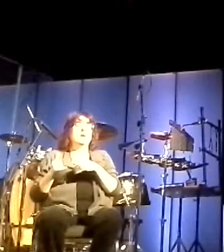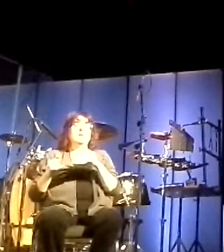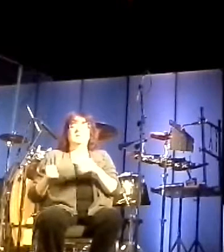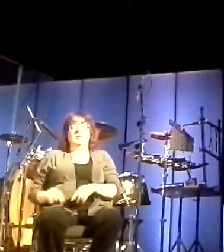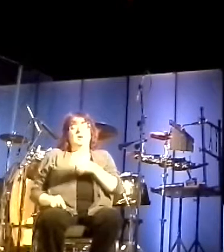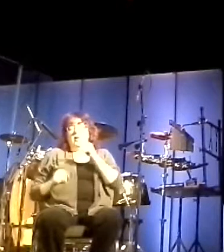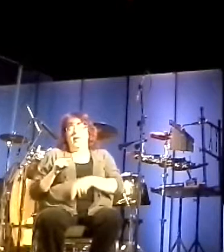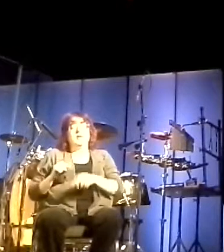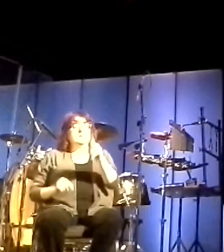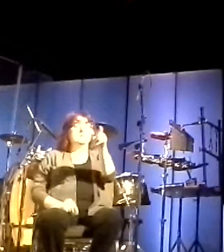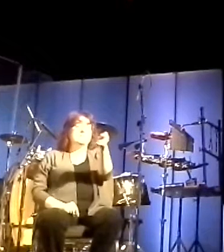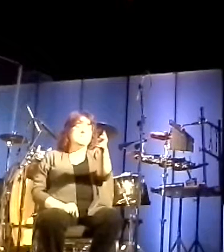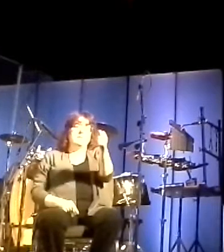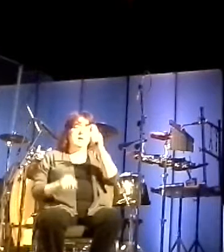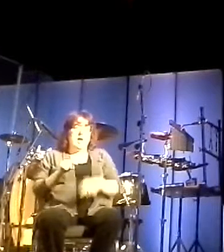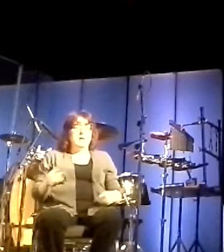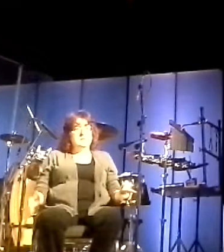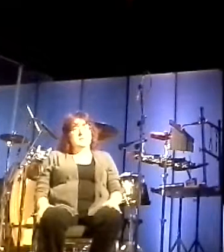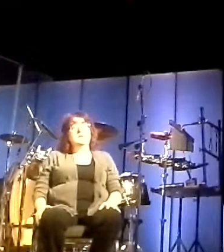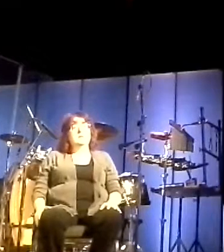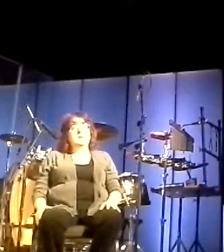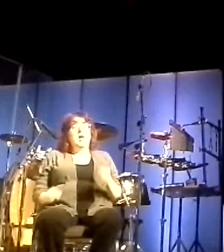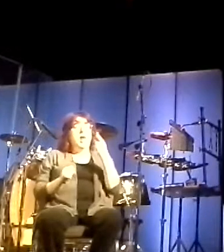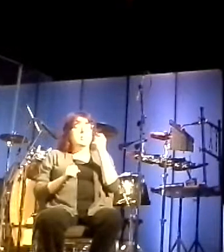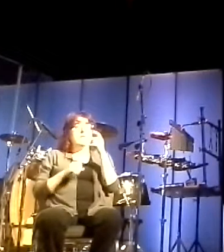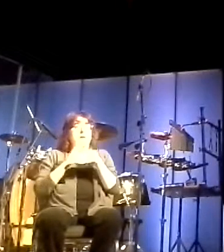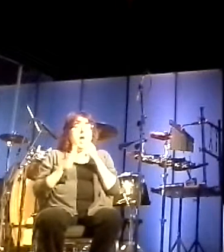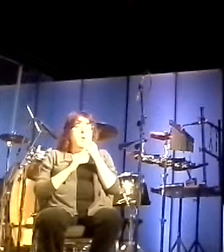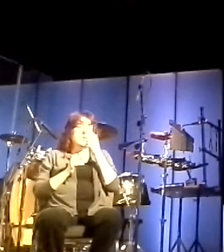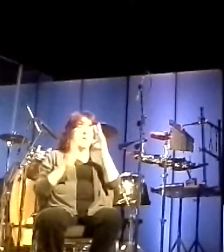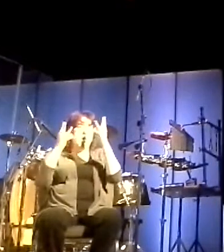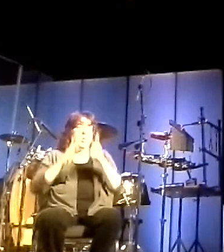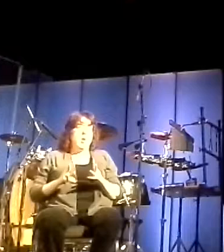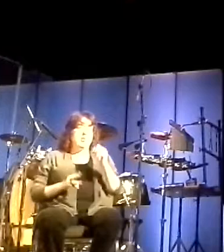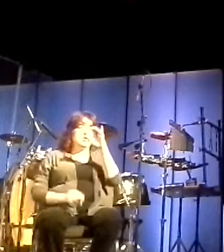strength to even use the TV remote, so I watched 11 hours of the Weather Channel.